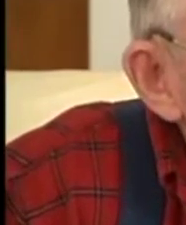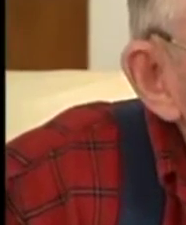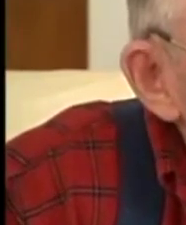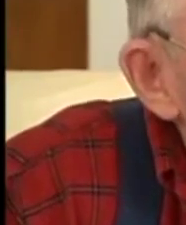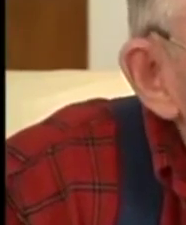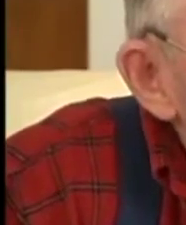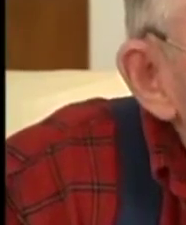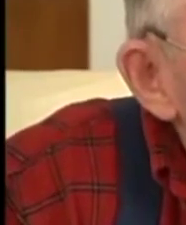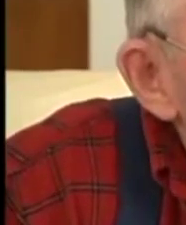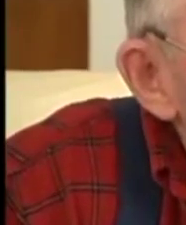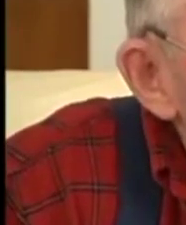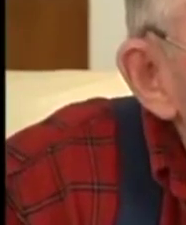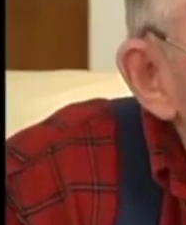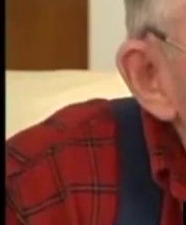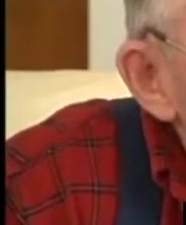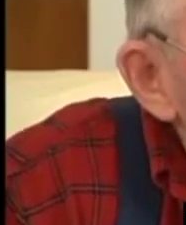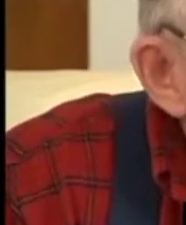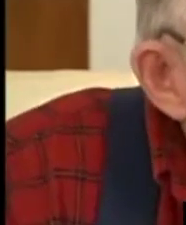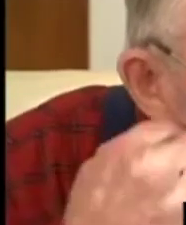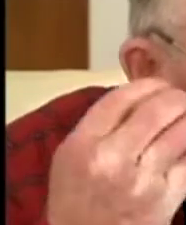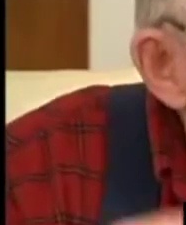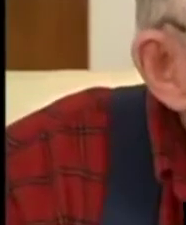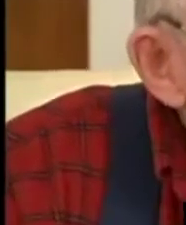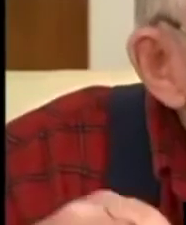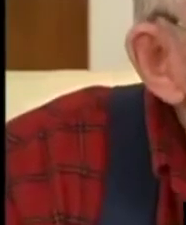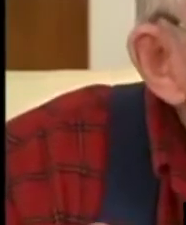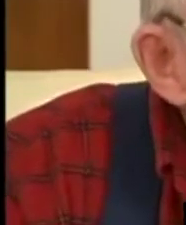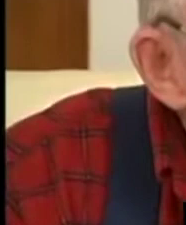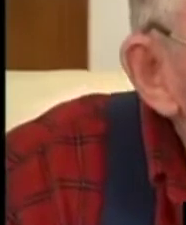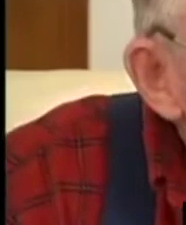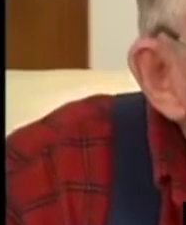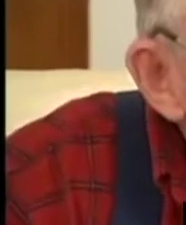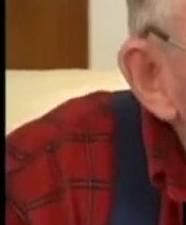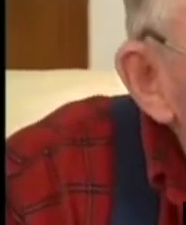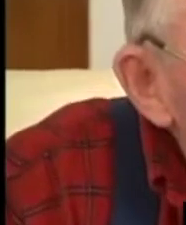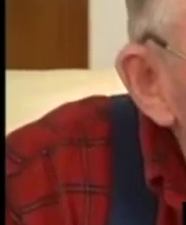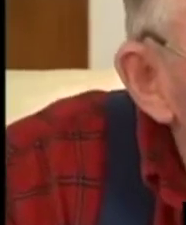remember? What signs do I remember? I remember snow,